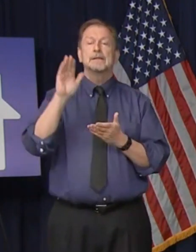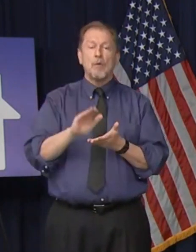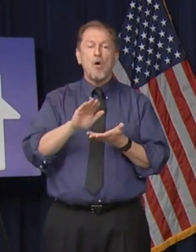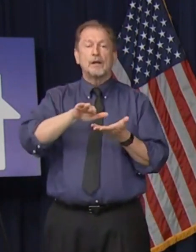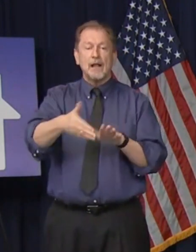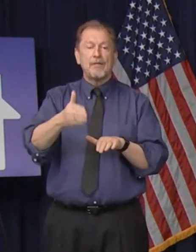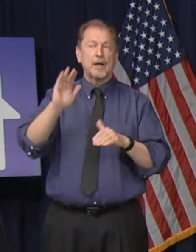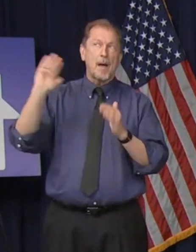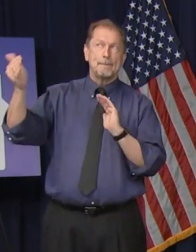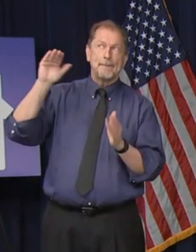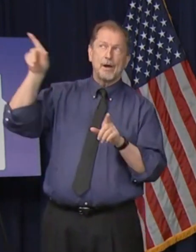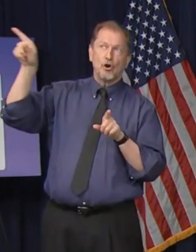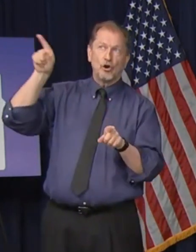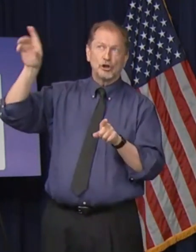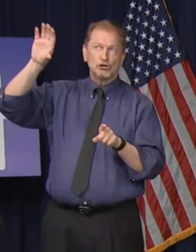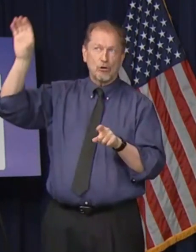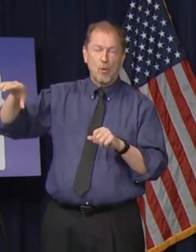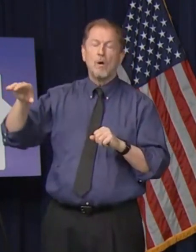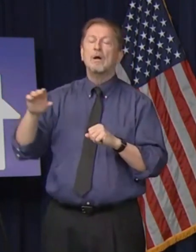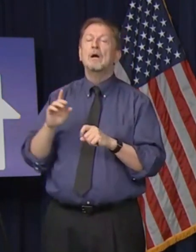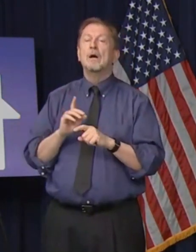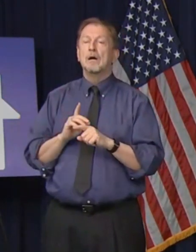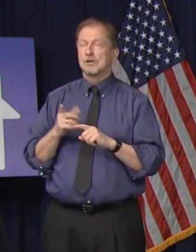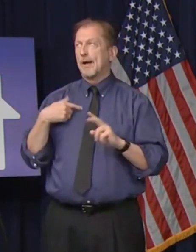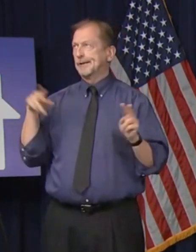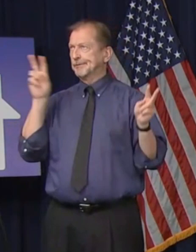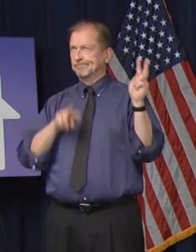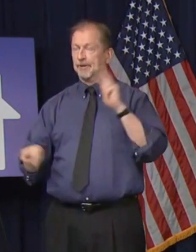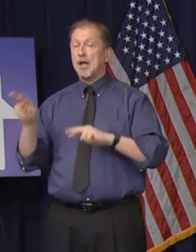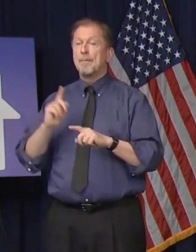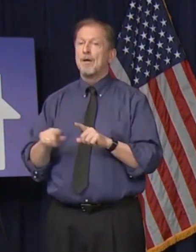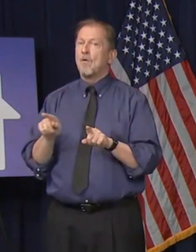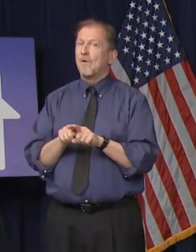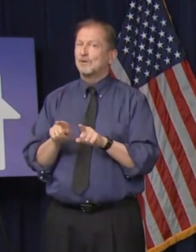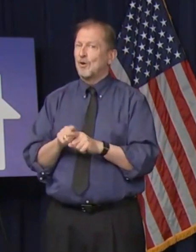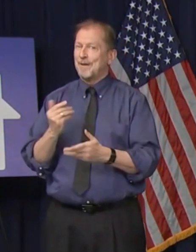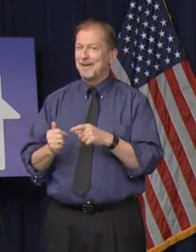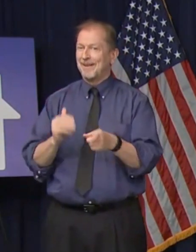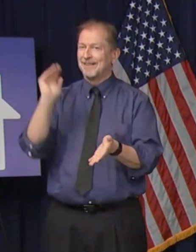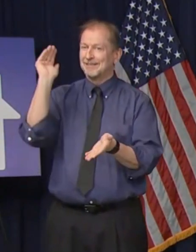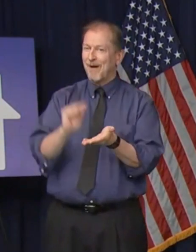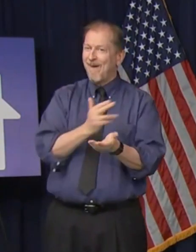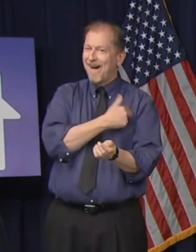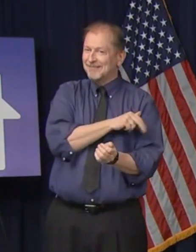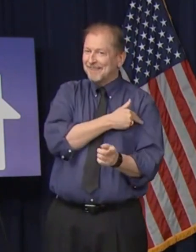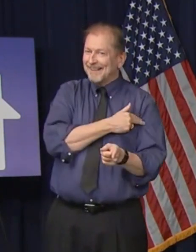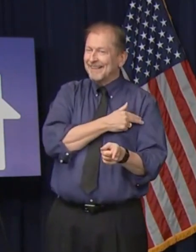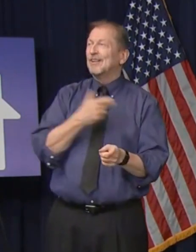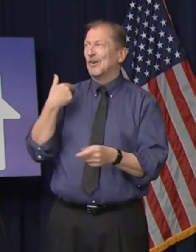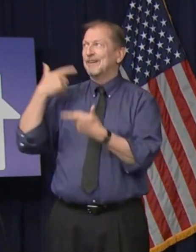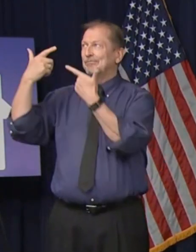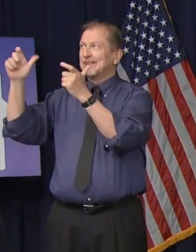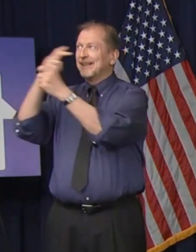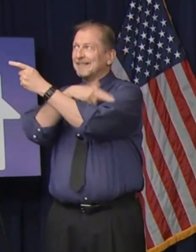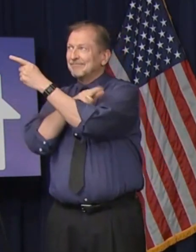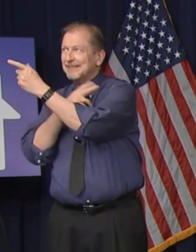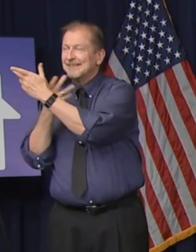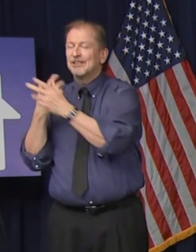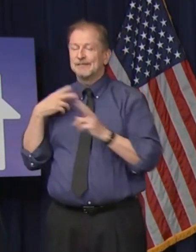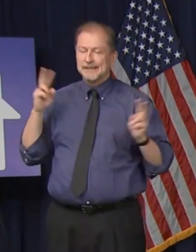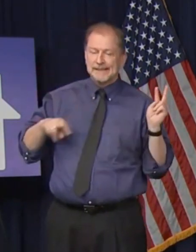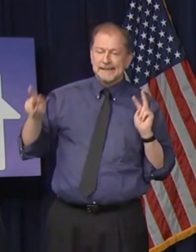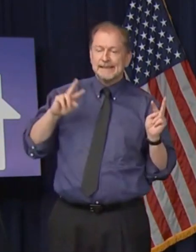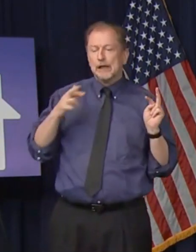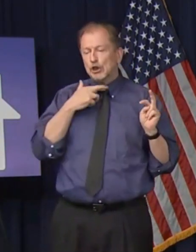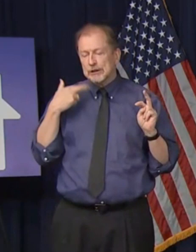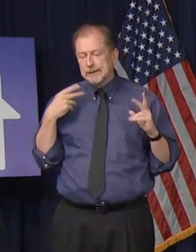those areas, but we're also looking at hospital availability and other factors to determine how